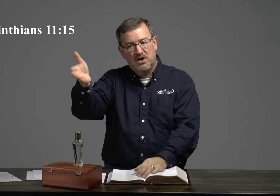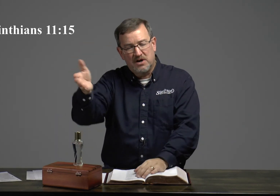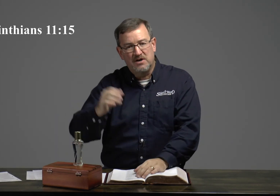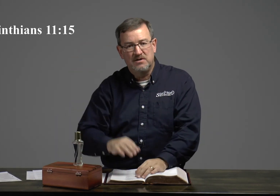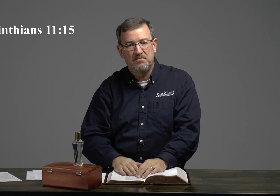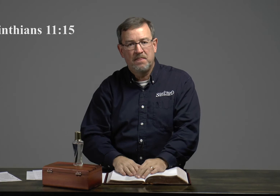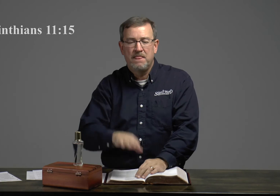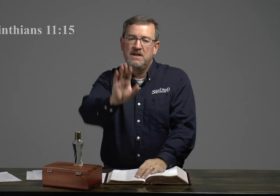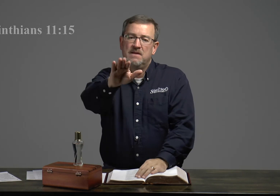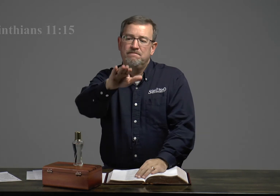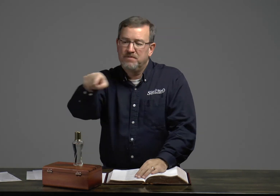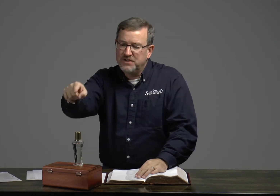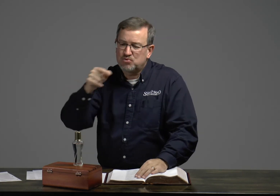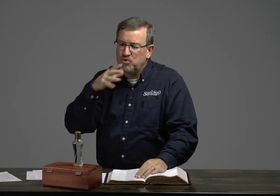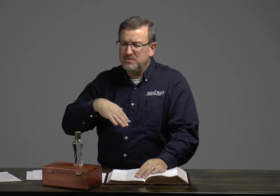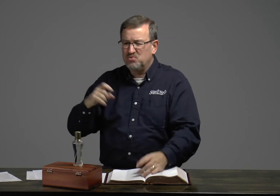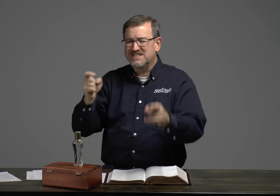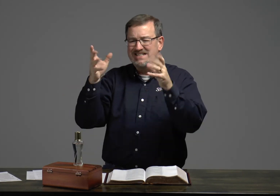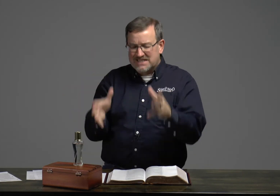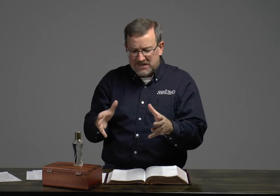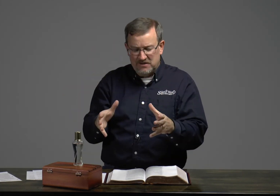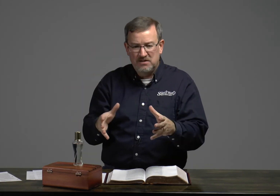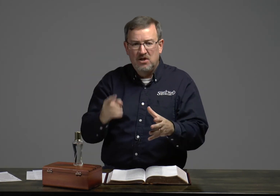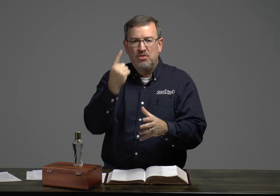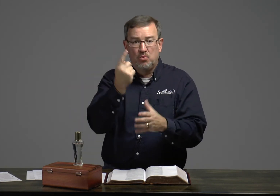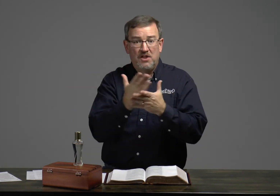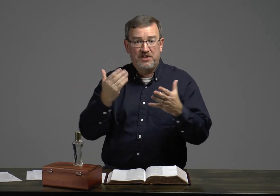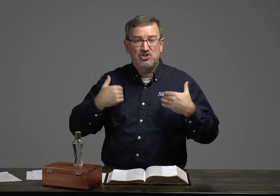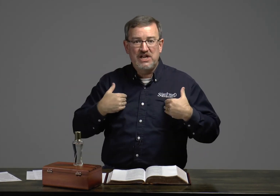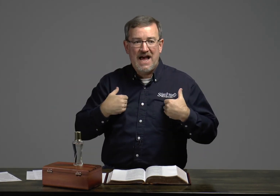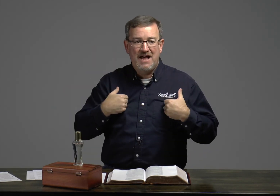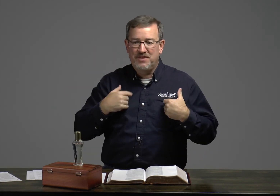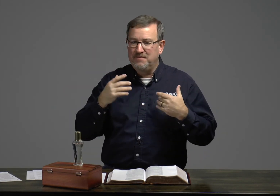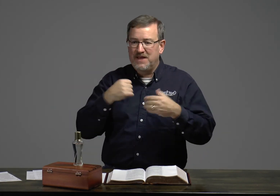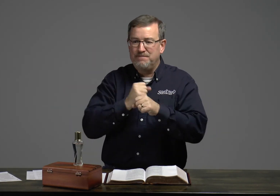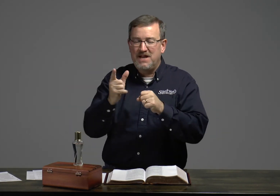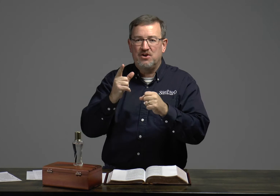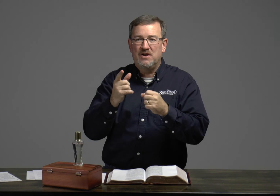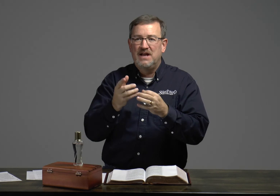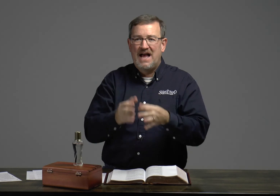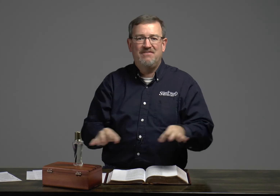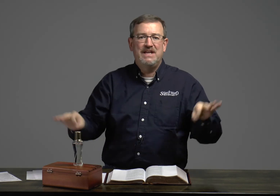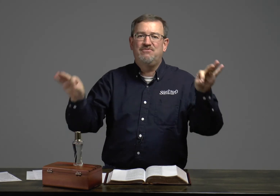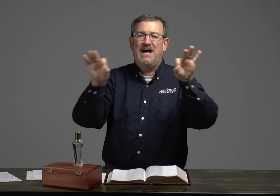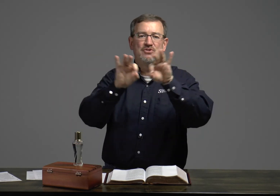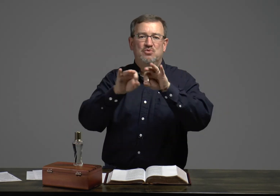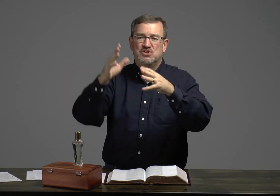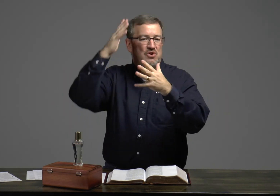her. This woman was a sinner. The one thing she had that made her have any value was her